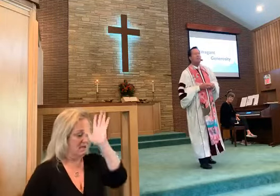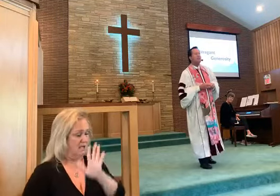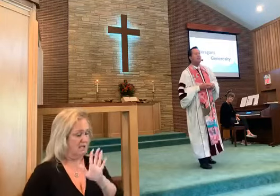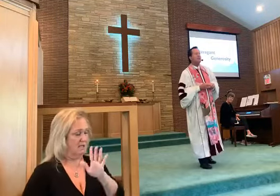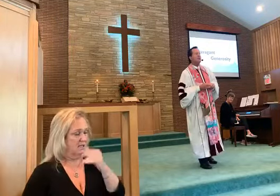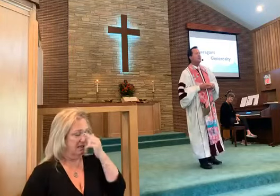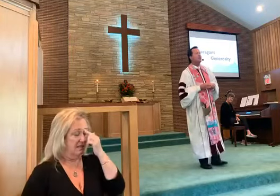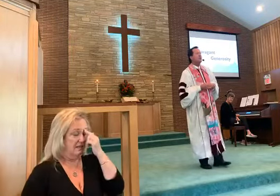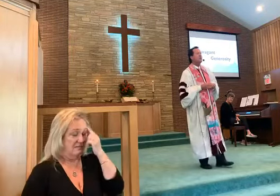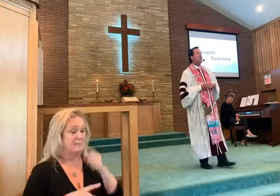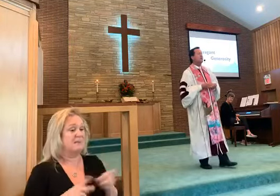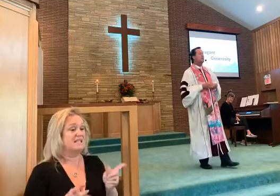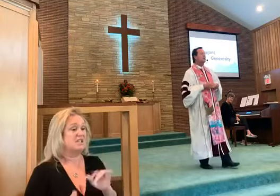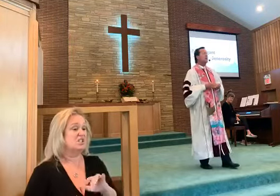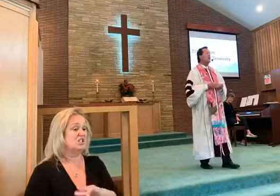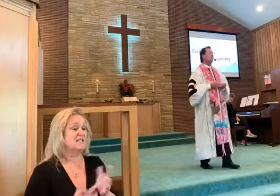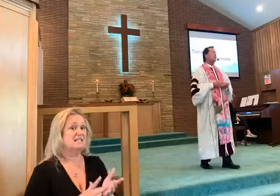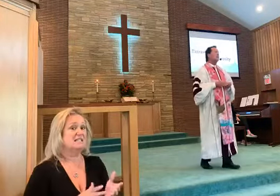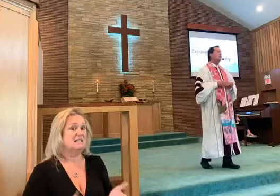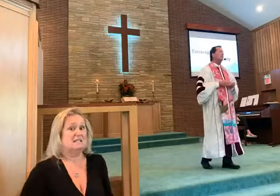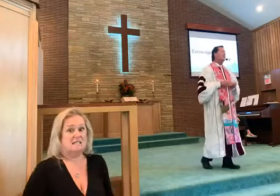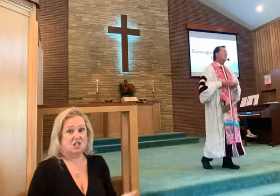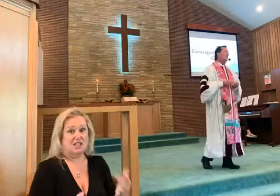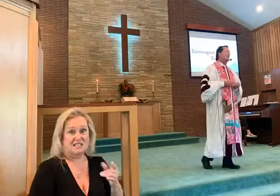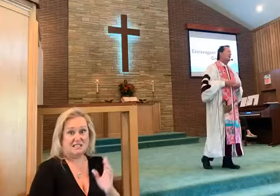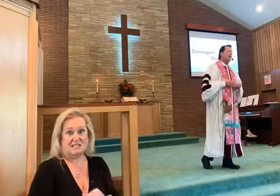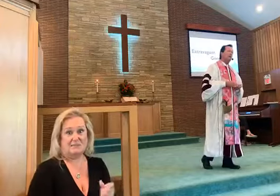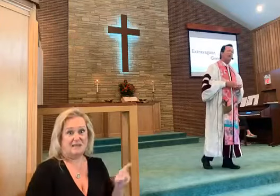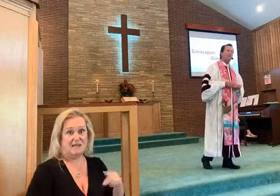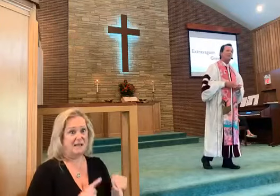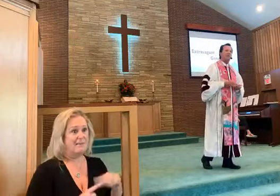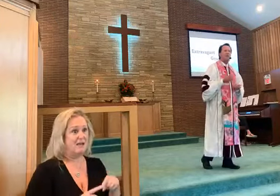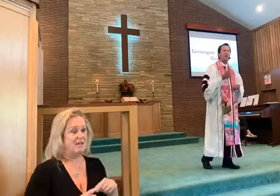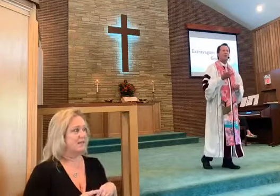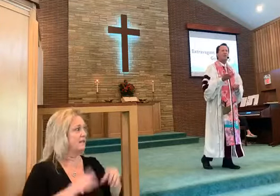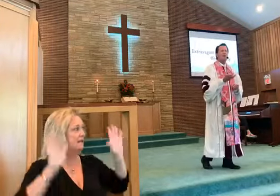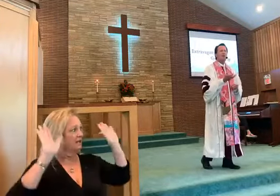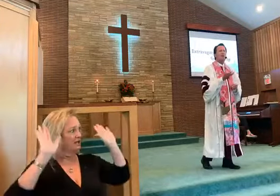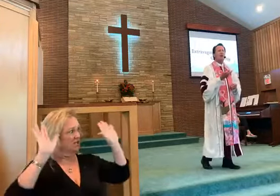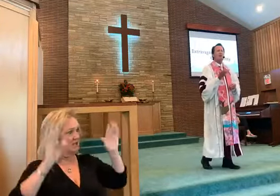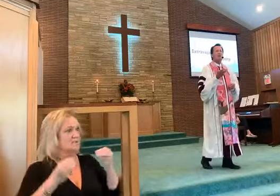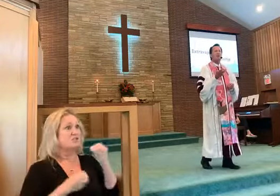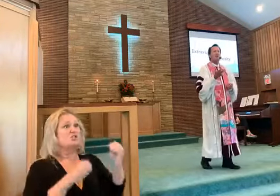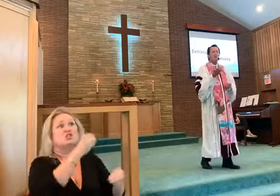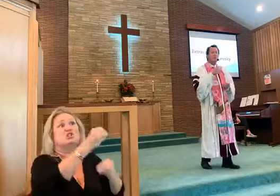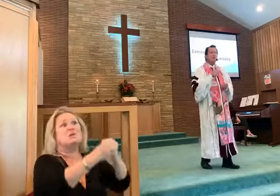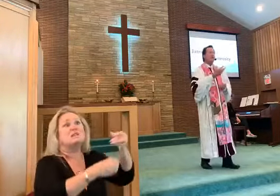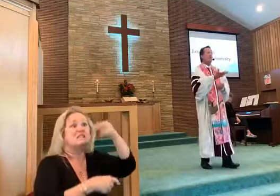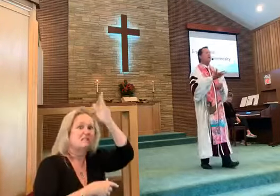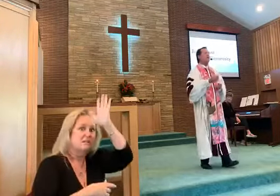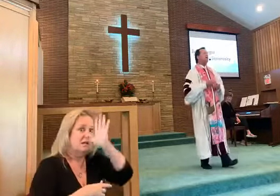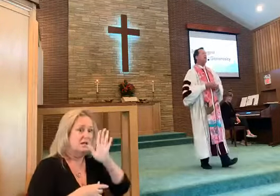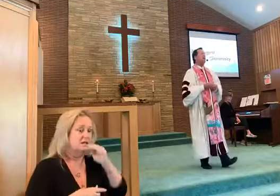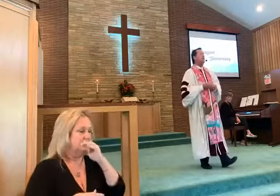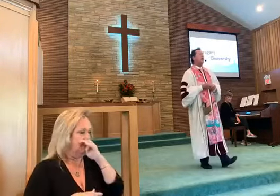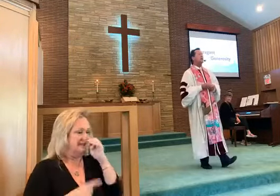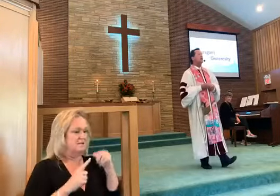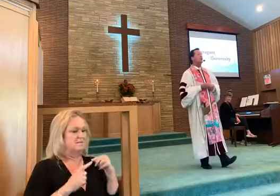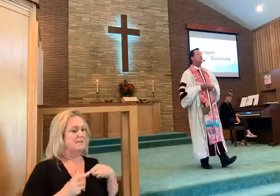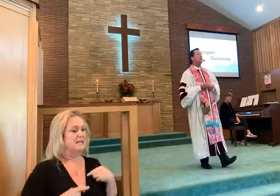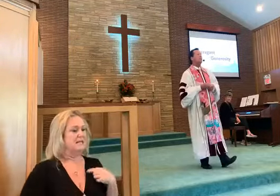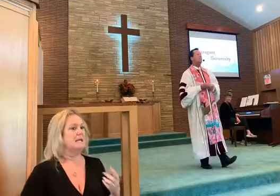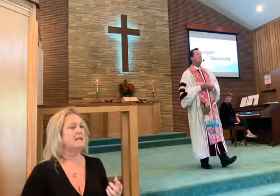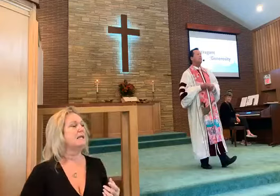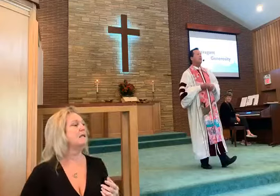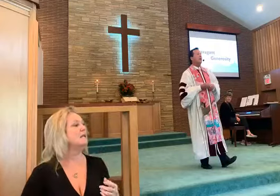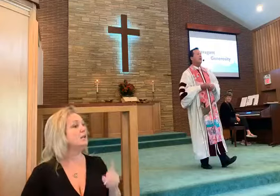But Jesus certainly is suggesting something about the extravagant generosity of God to me in this passage.